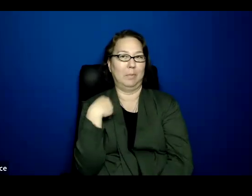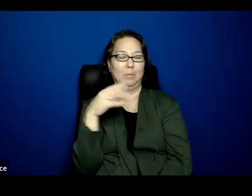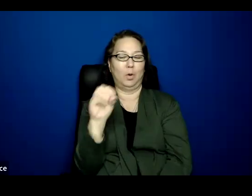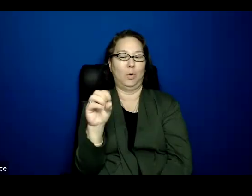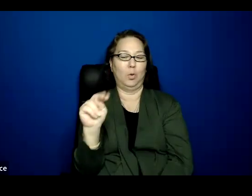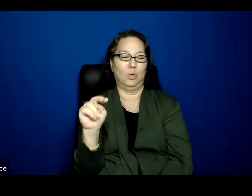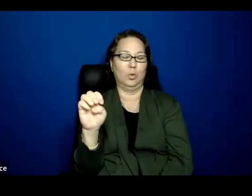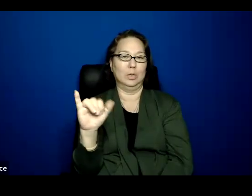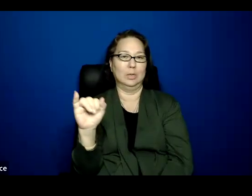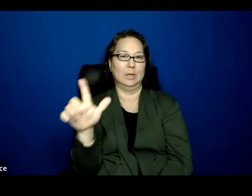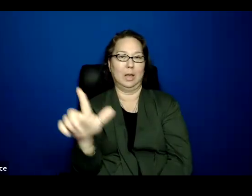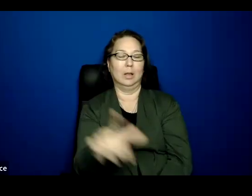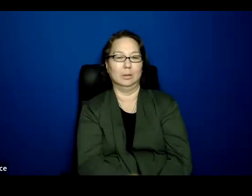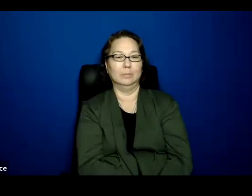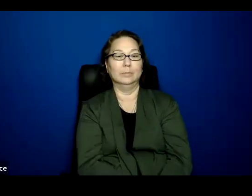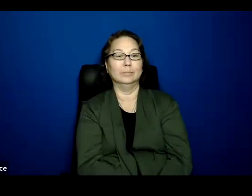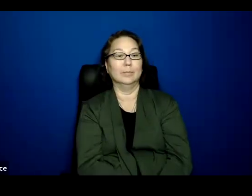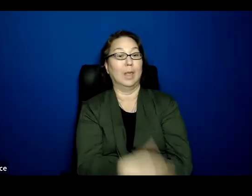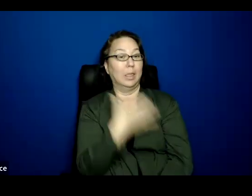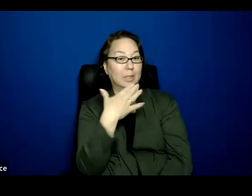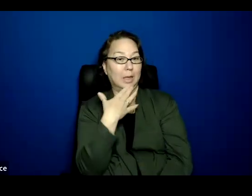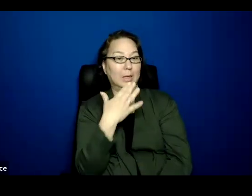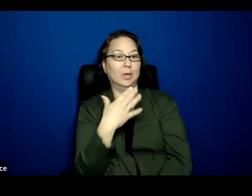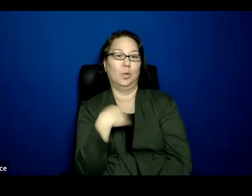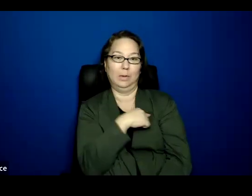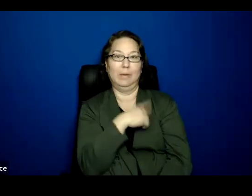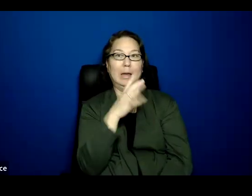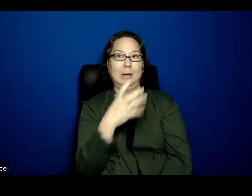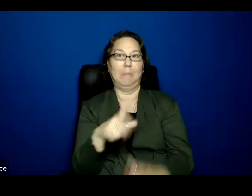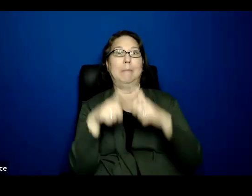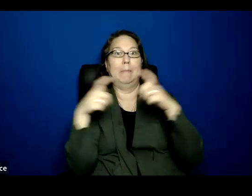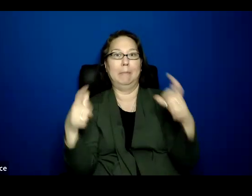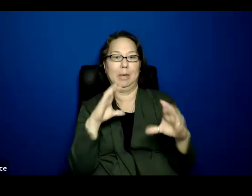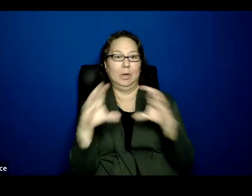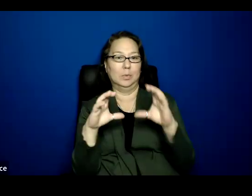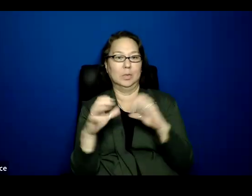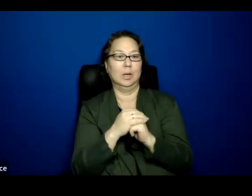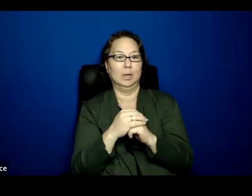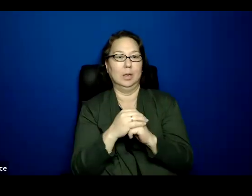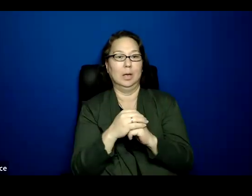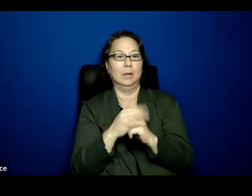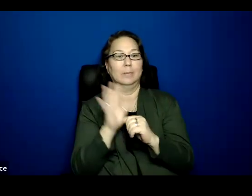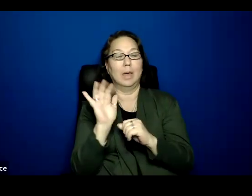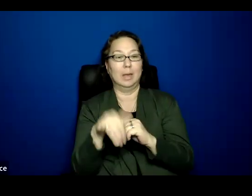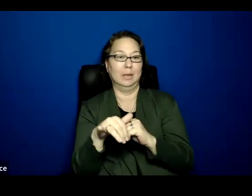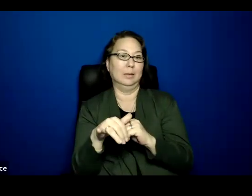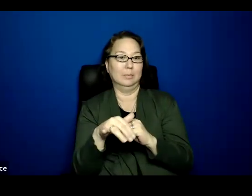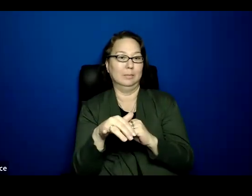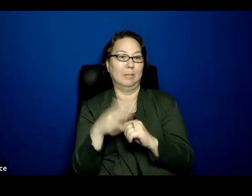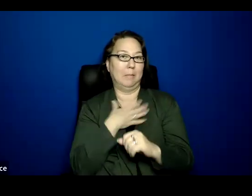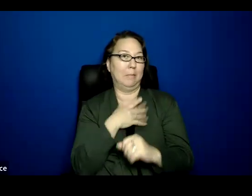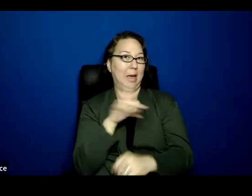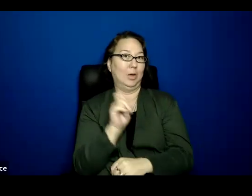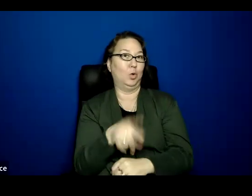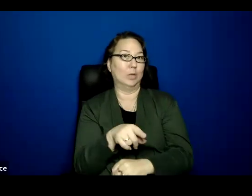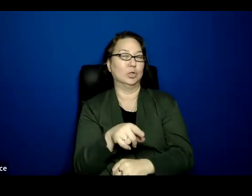had a very robust conversation. We all had questions, but my questions were all asked by fellow members, the beauty of going last. I